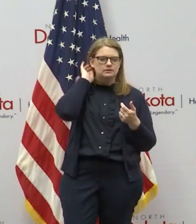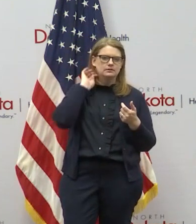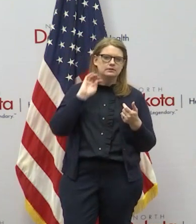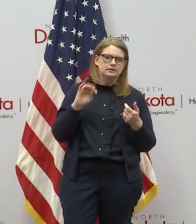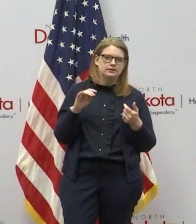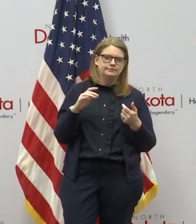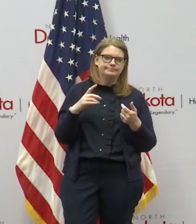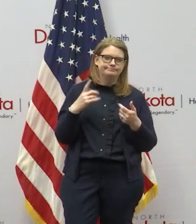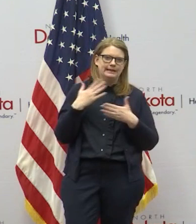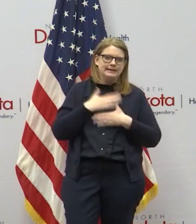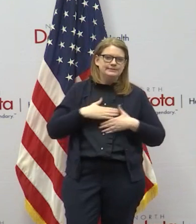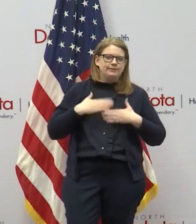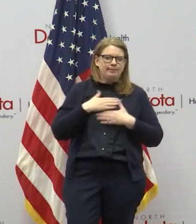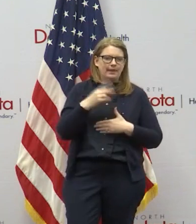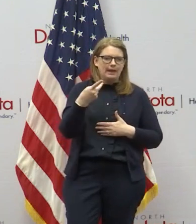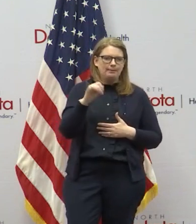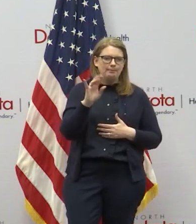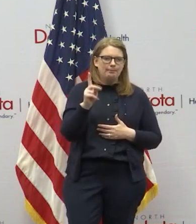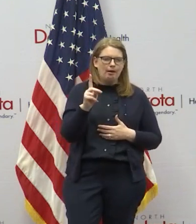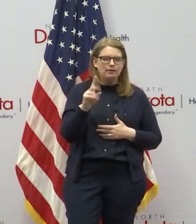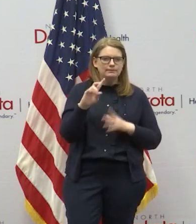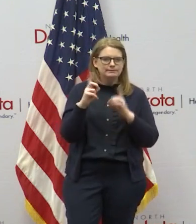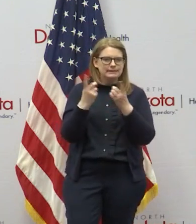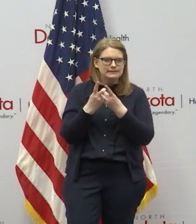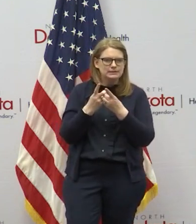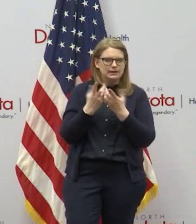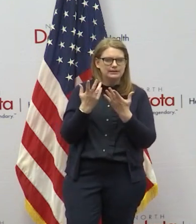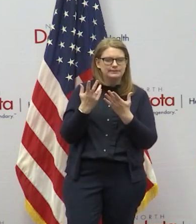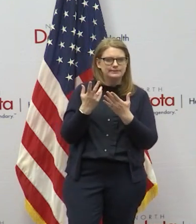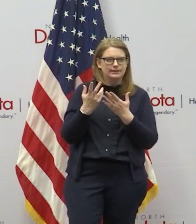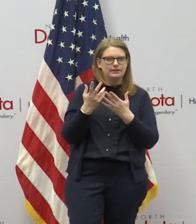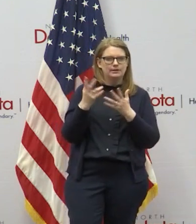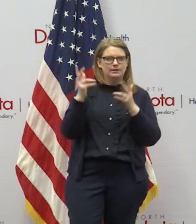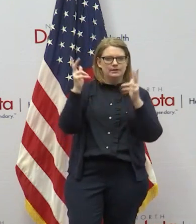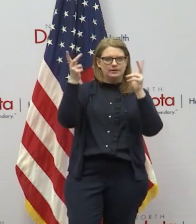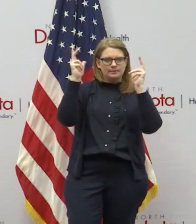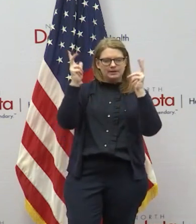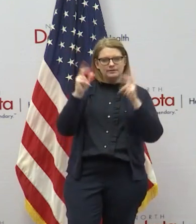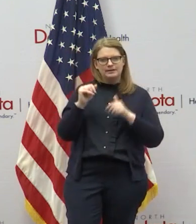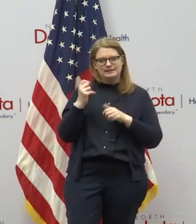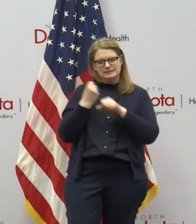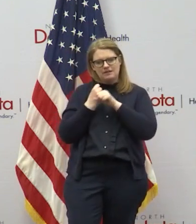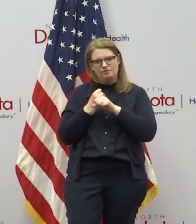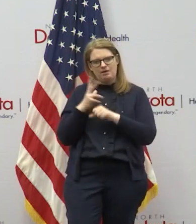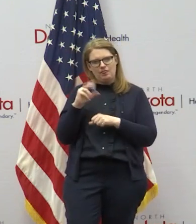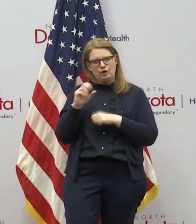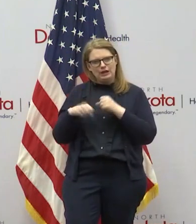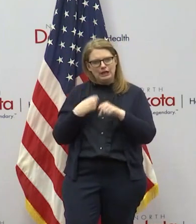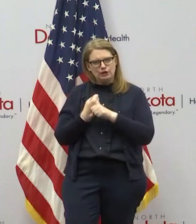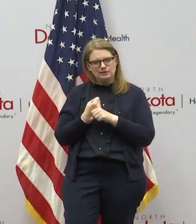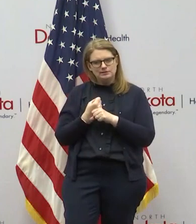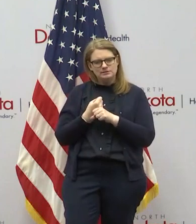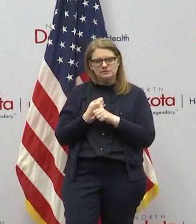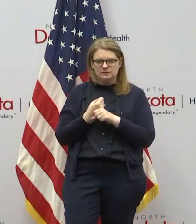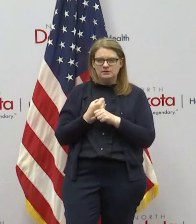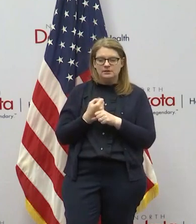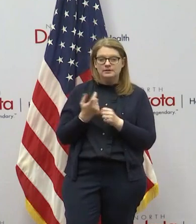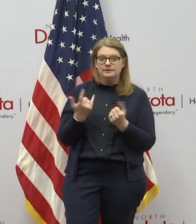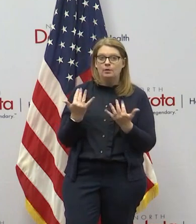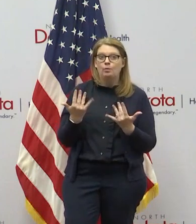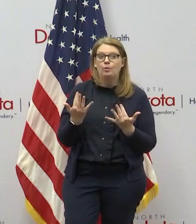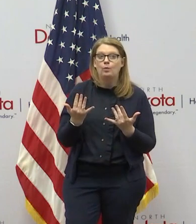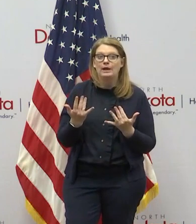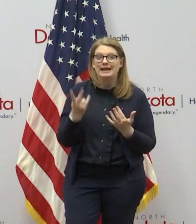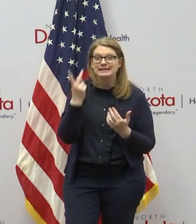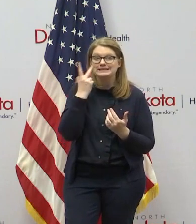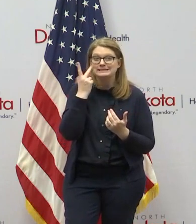enjoyed Park District amateur basketball for about 40 years and softball for about 30 years, I'm sure people will be anxiously waiting to find out if